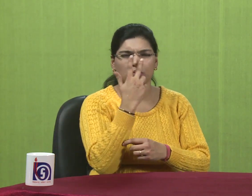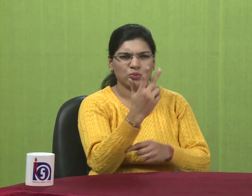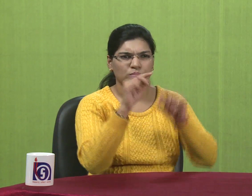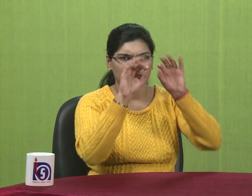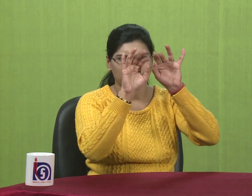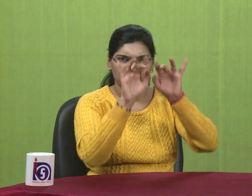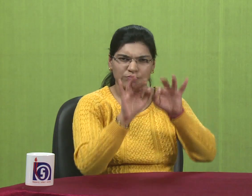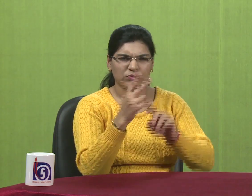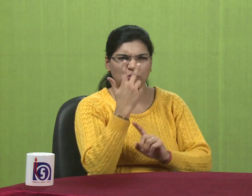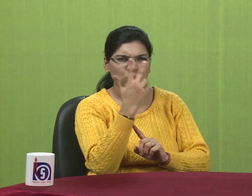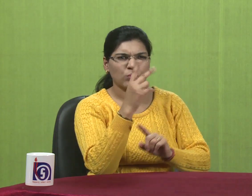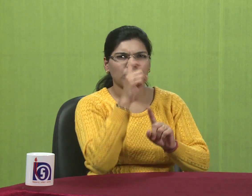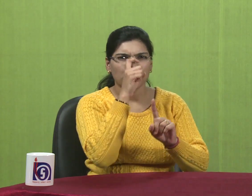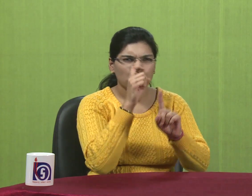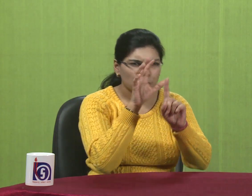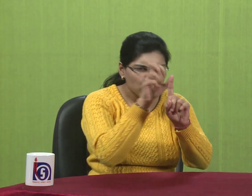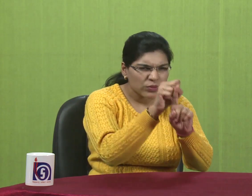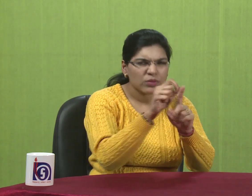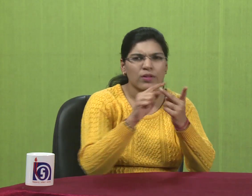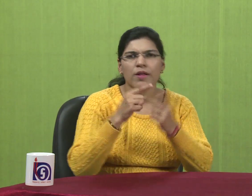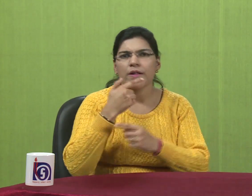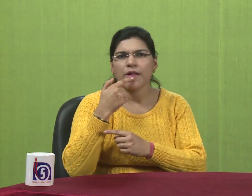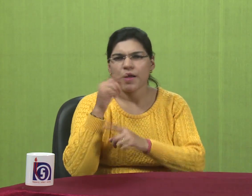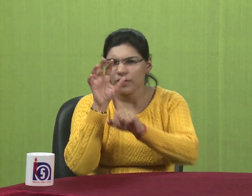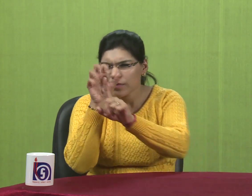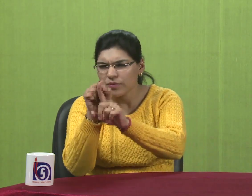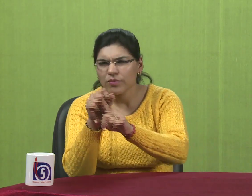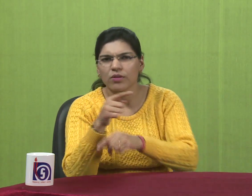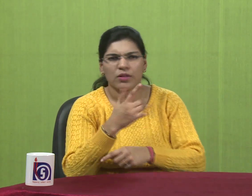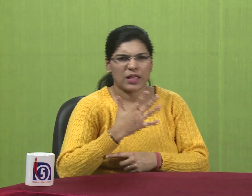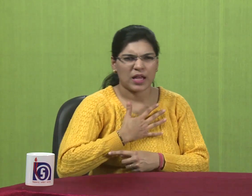Word that you type automatically checks your document for spelling.